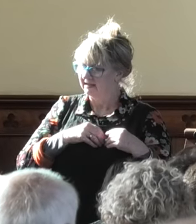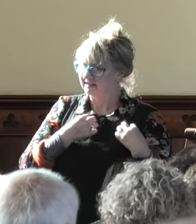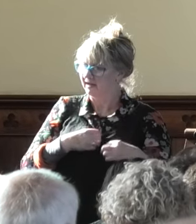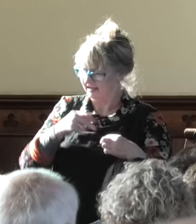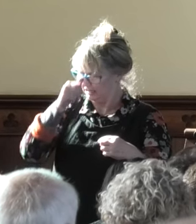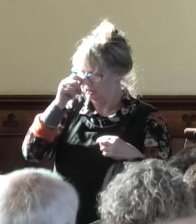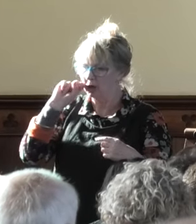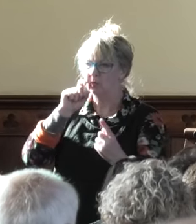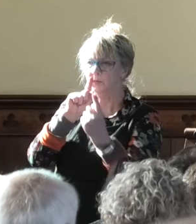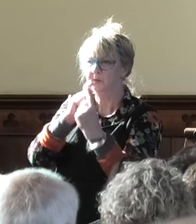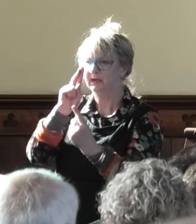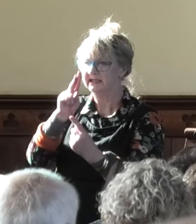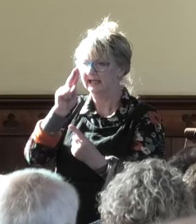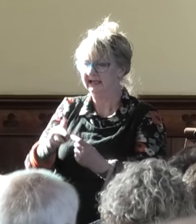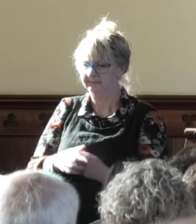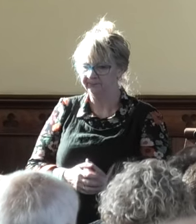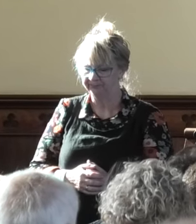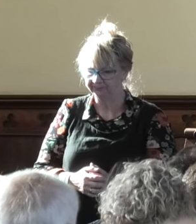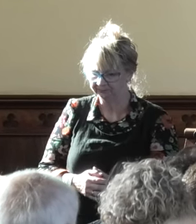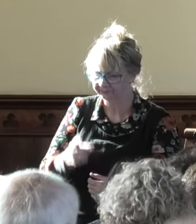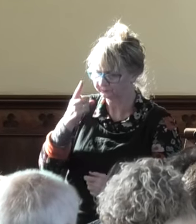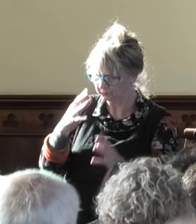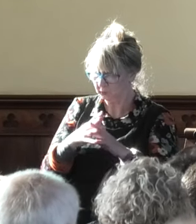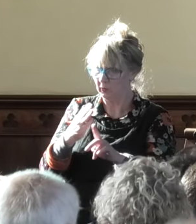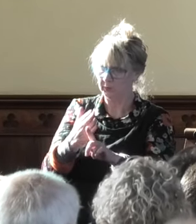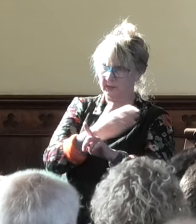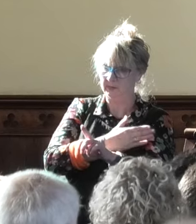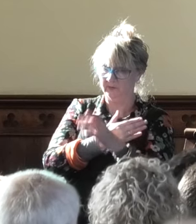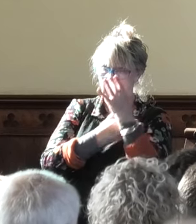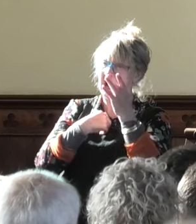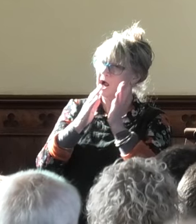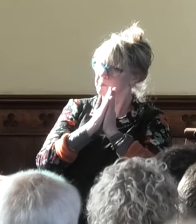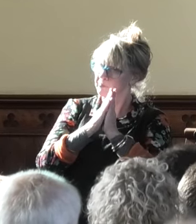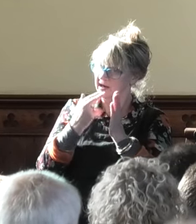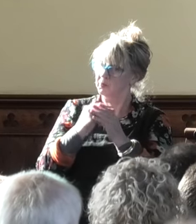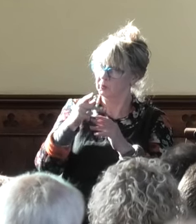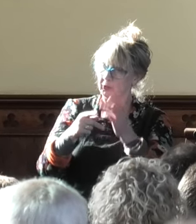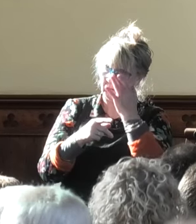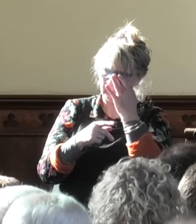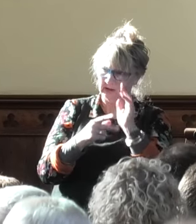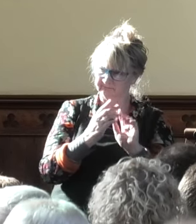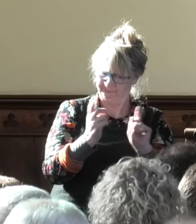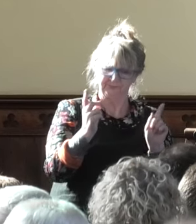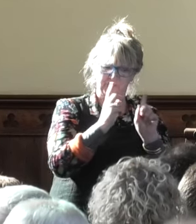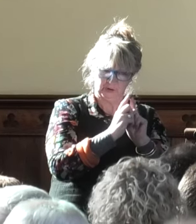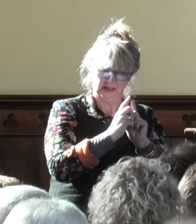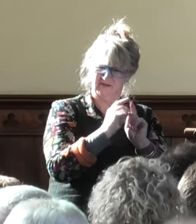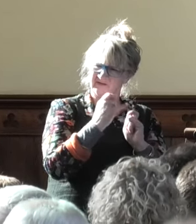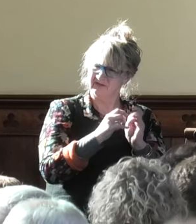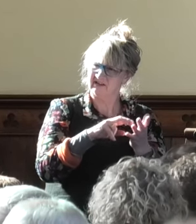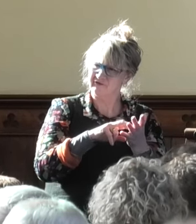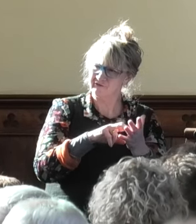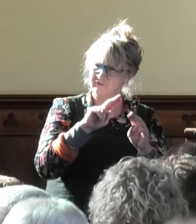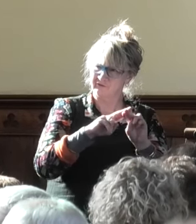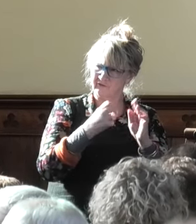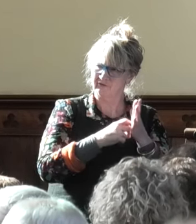again. About a week before Rin died, I prayed with her. She was so incredibly frail by then. Out